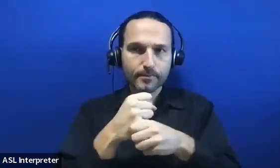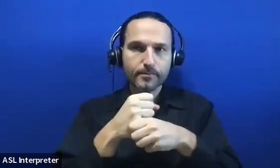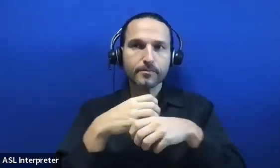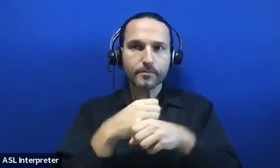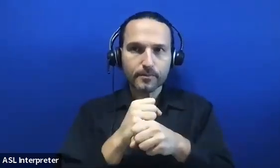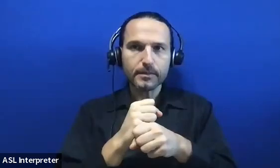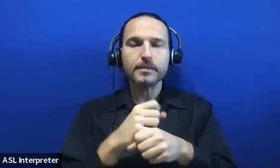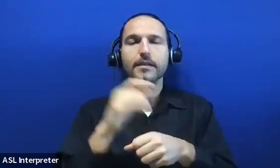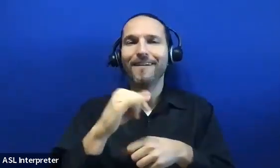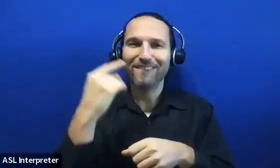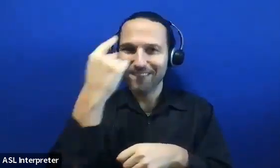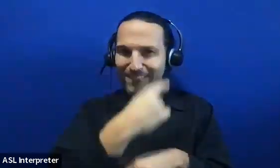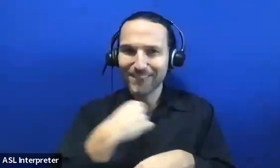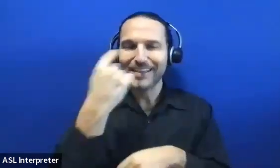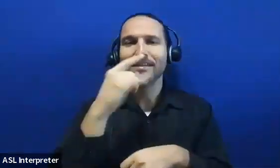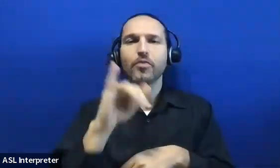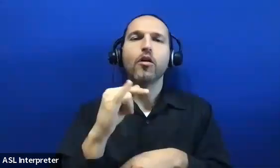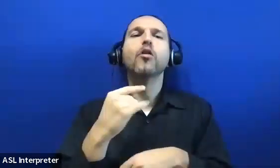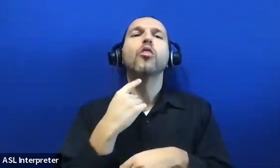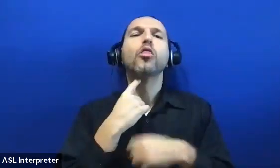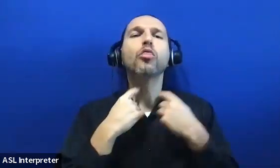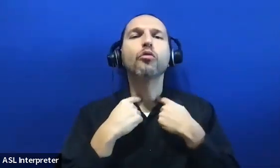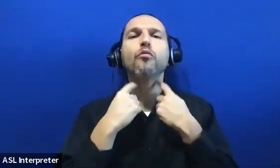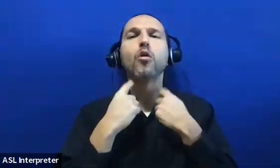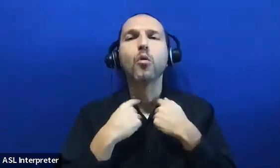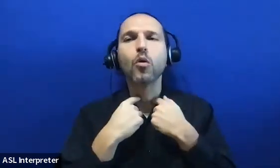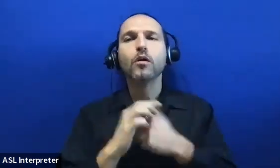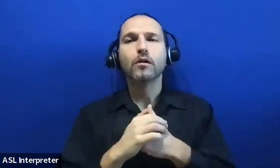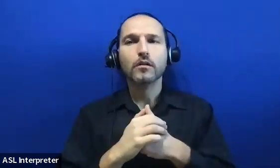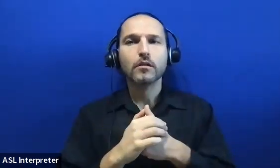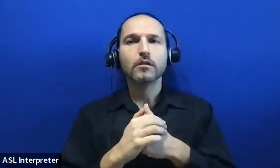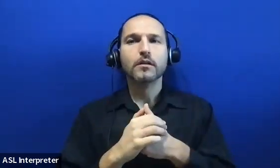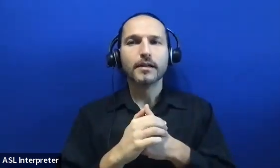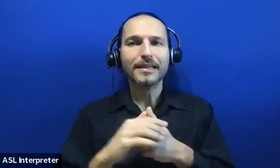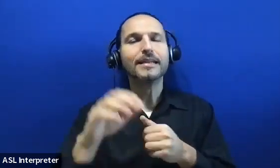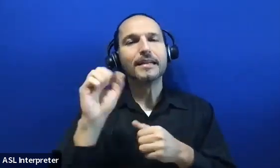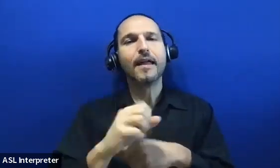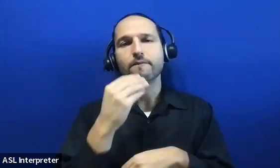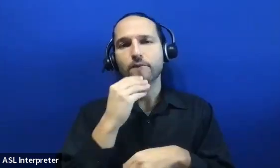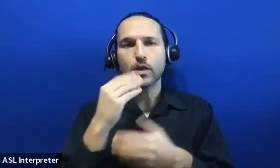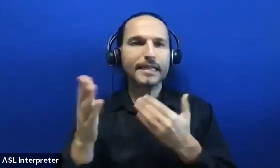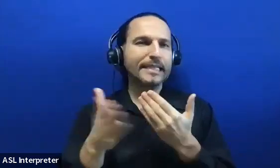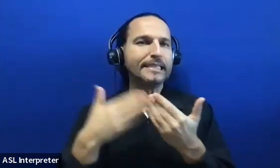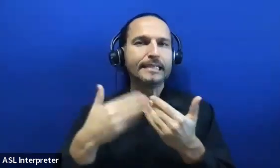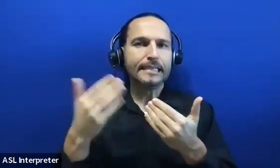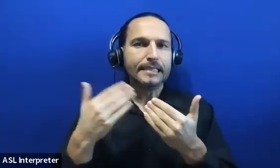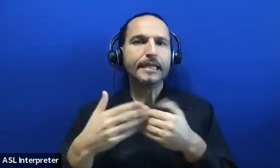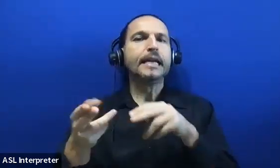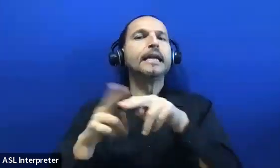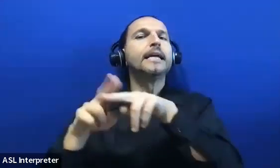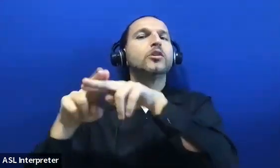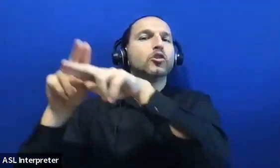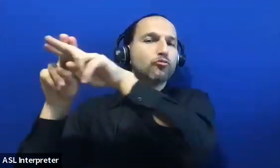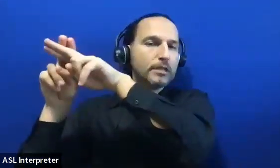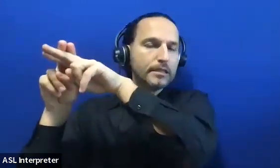in our face, in our throat to squeeze to help move that food and increase pressure at